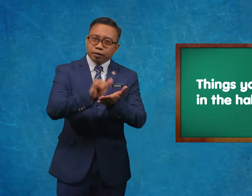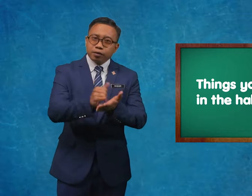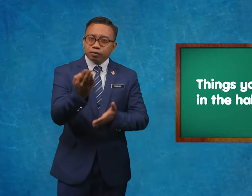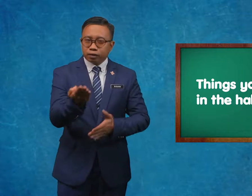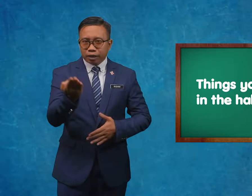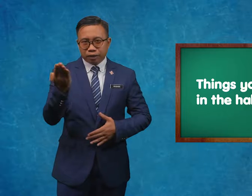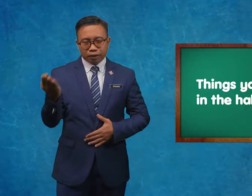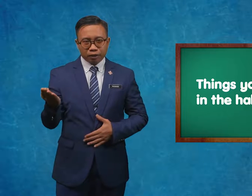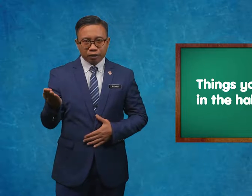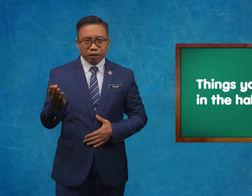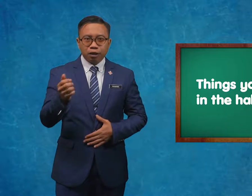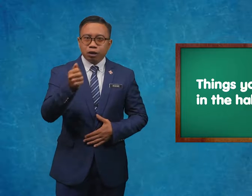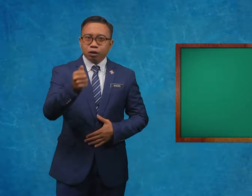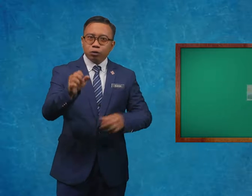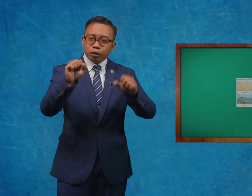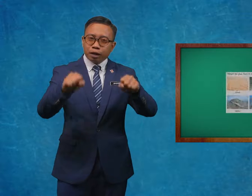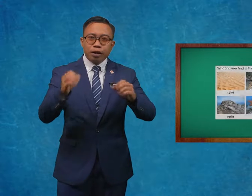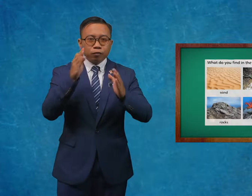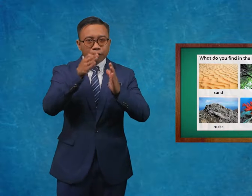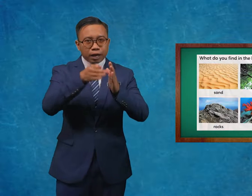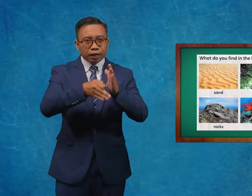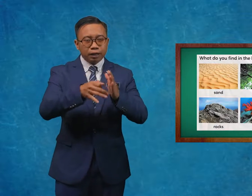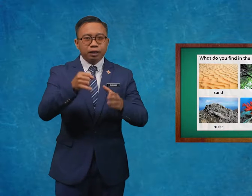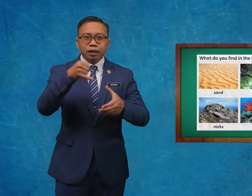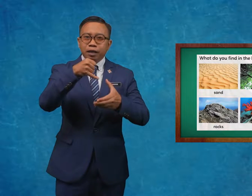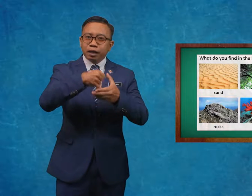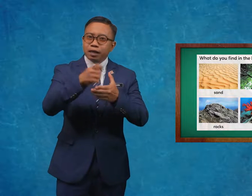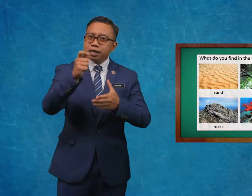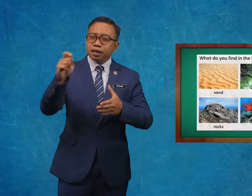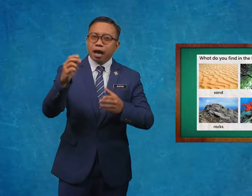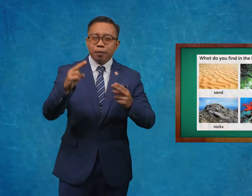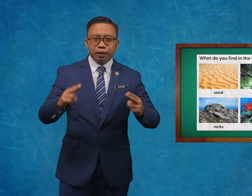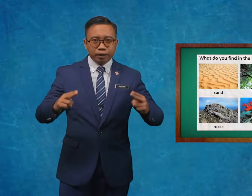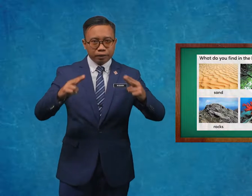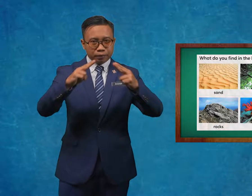This thing you can find in the habitat.